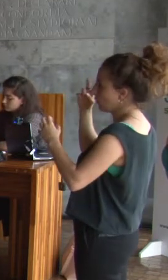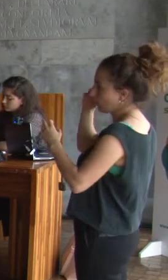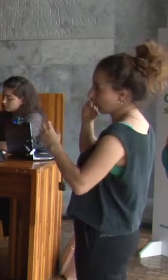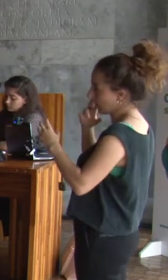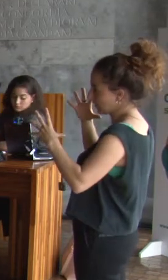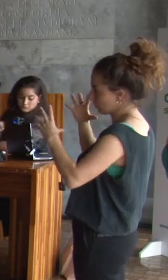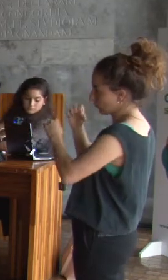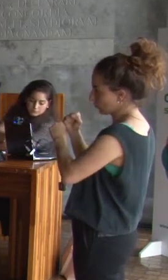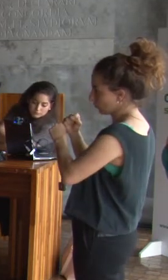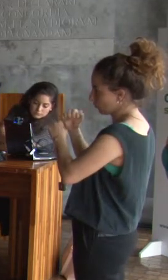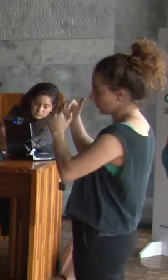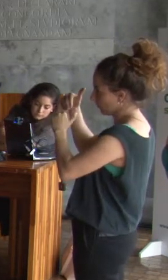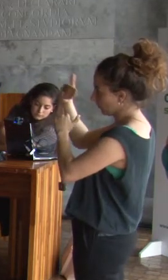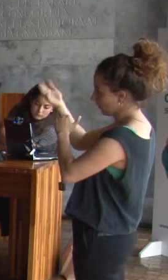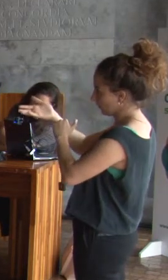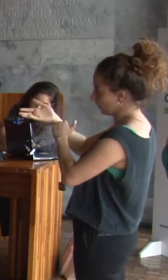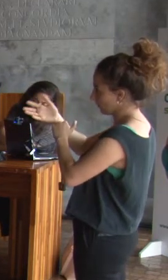around some kind of archway.